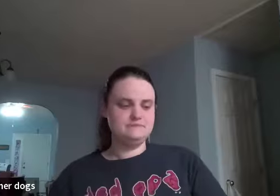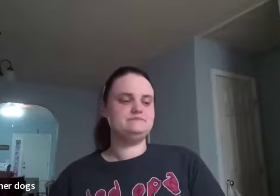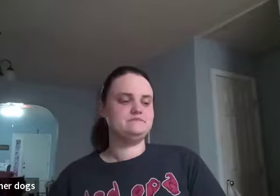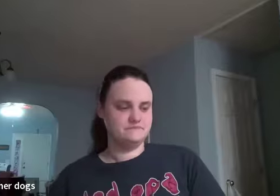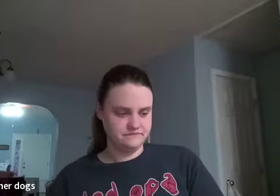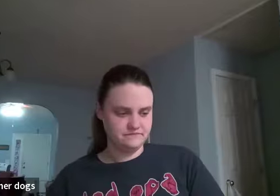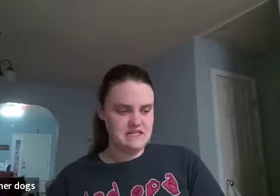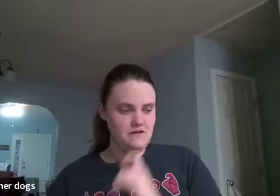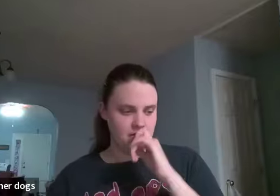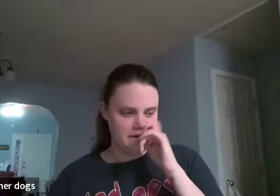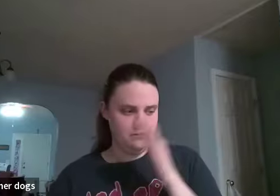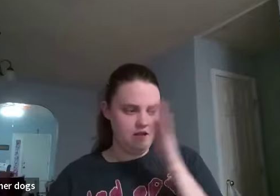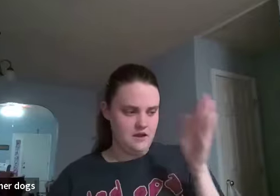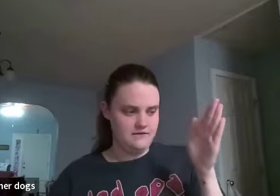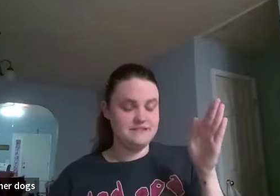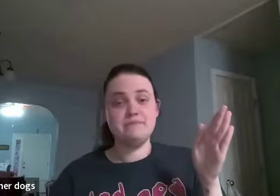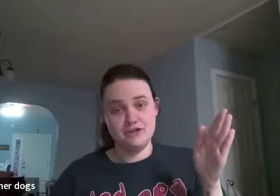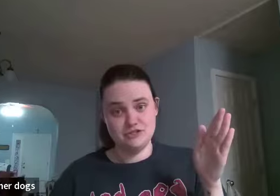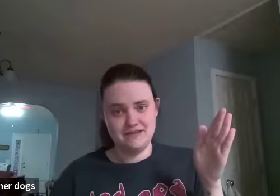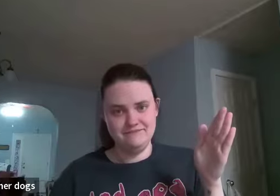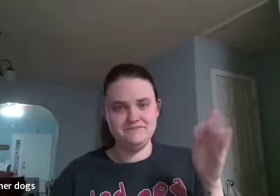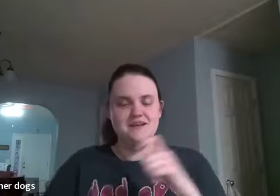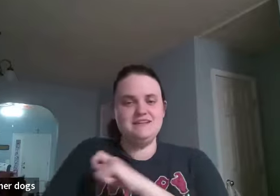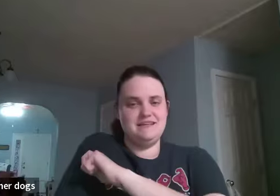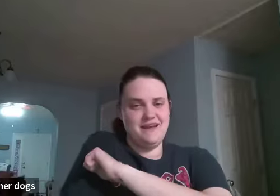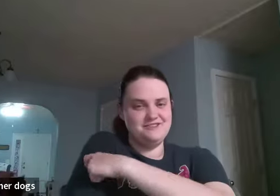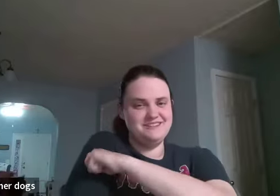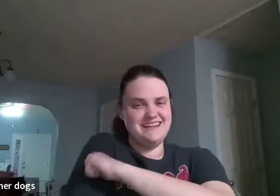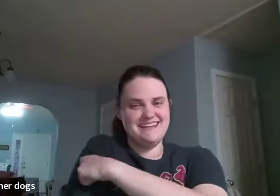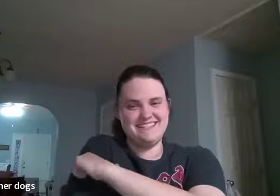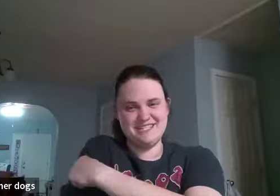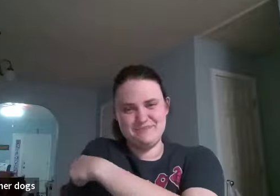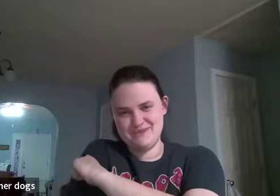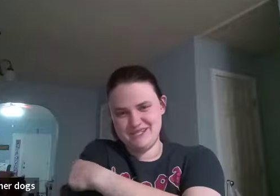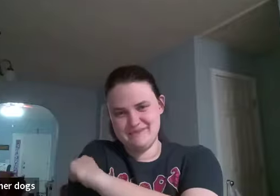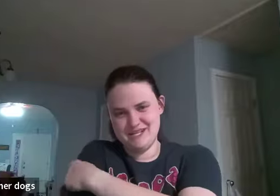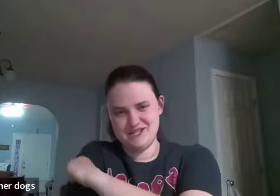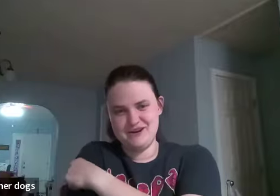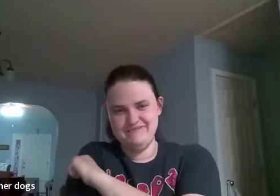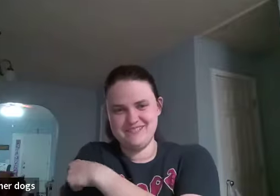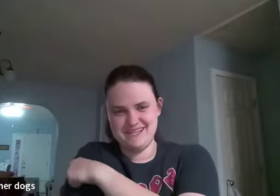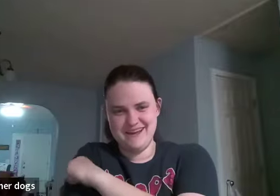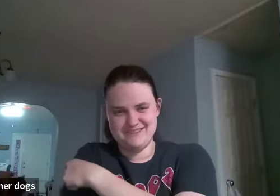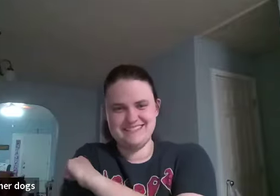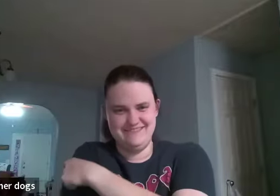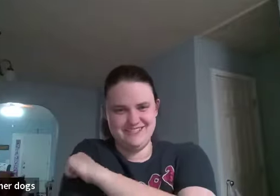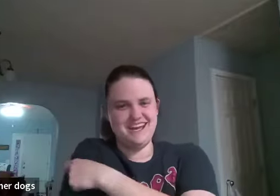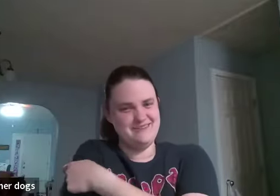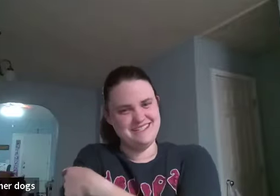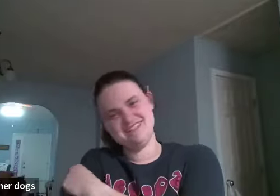Day. Then we have St. Patrick's Day. St. Patrick's Day is you just pretend to pinch your arm for St. Patrick's Day, which I always think is